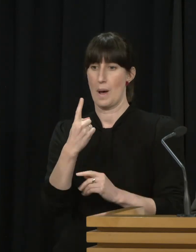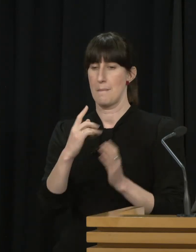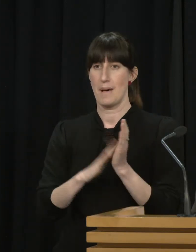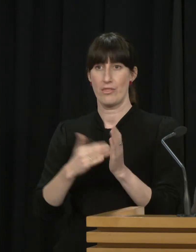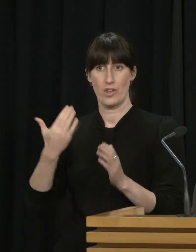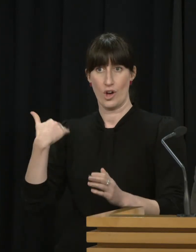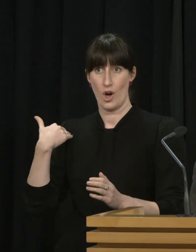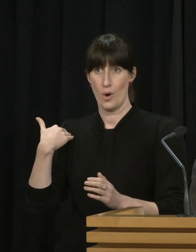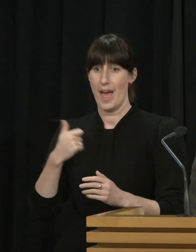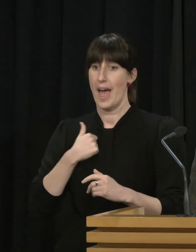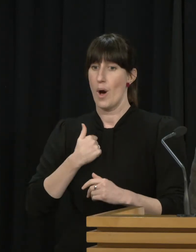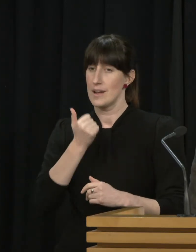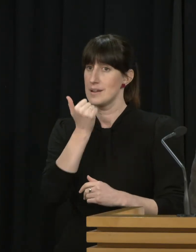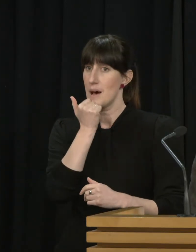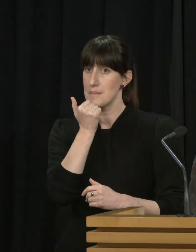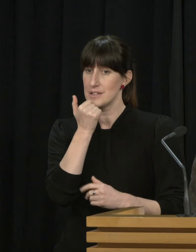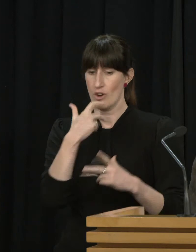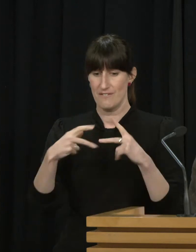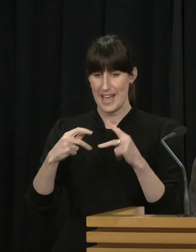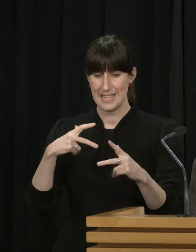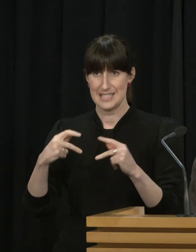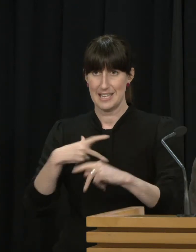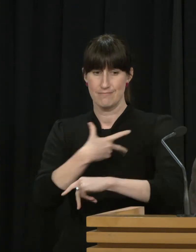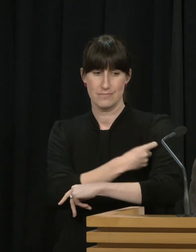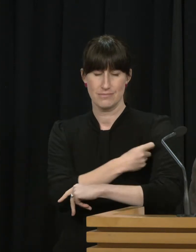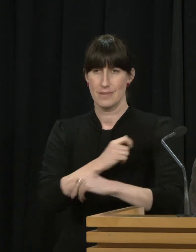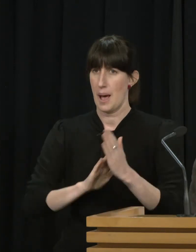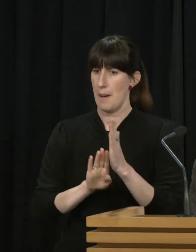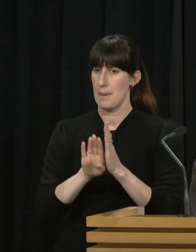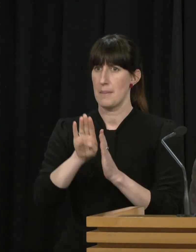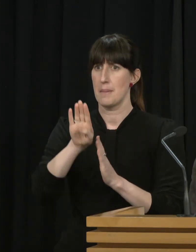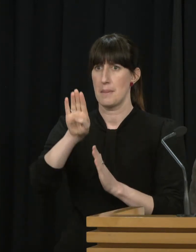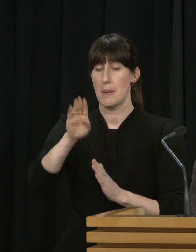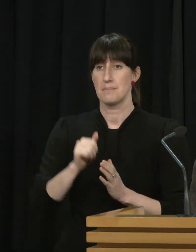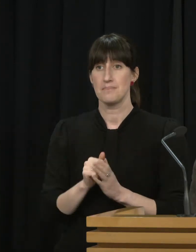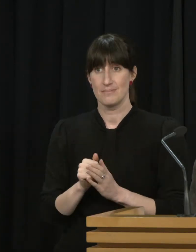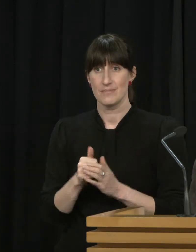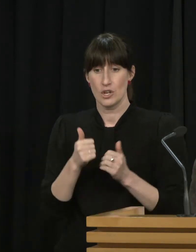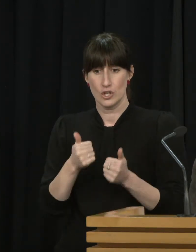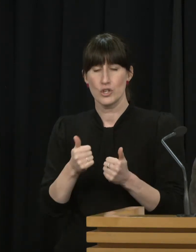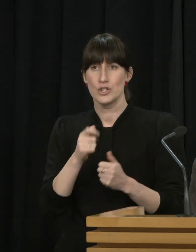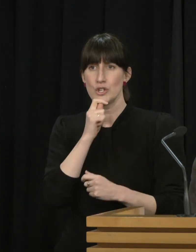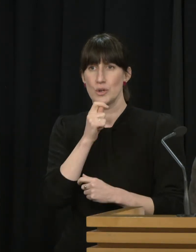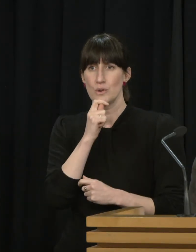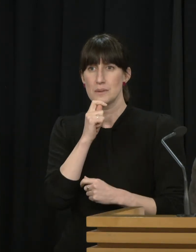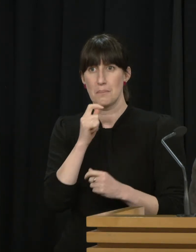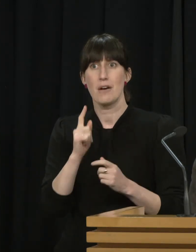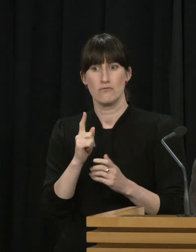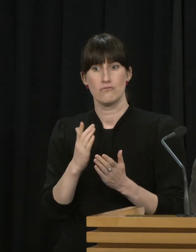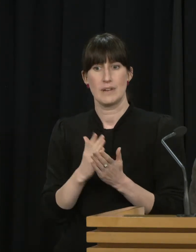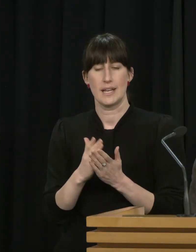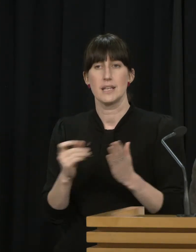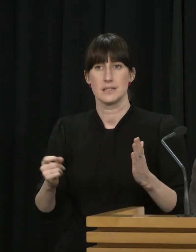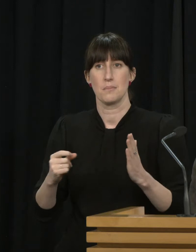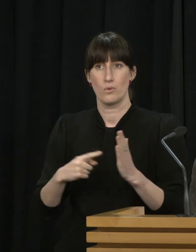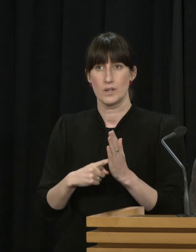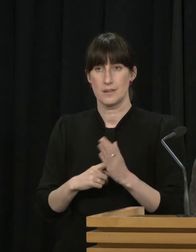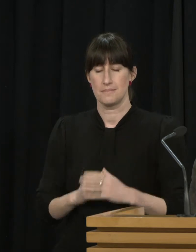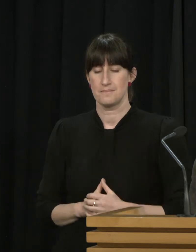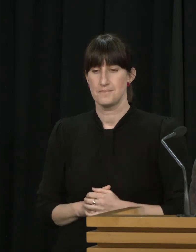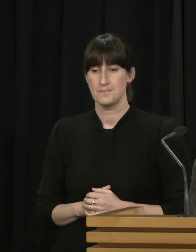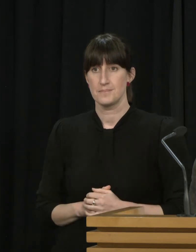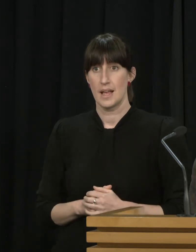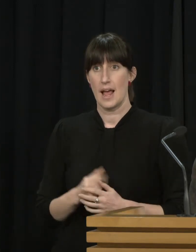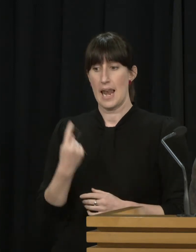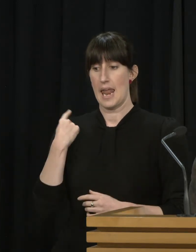our vaccination rates increasing very quickly. That's encouraging, but it's also vital. As I said last week, we are